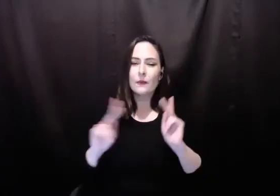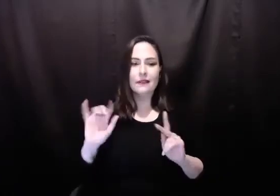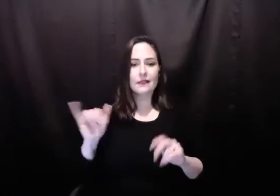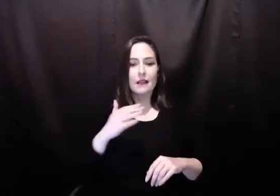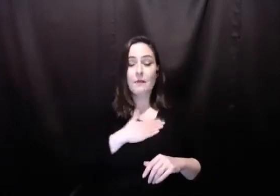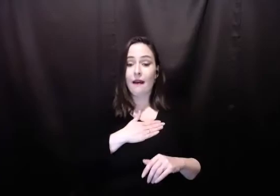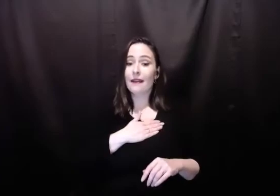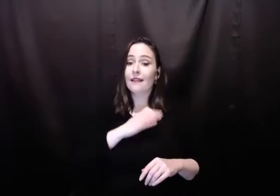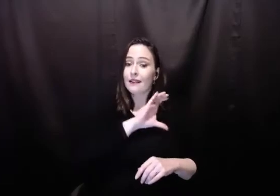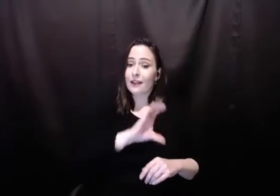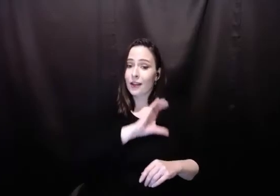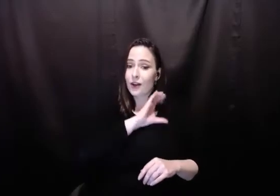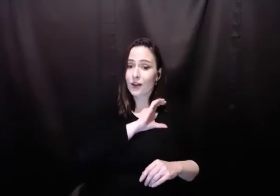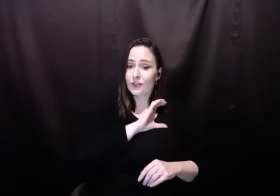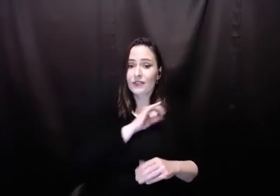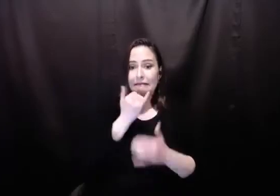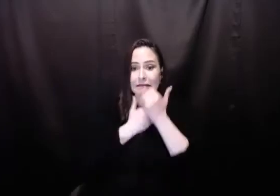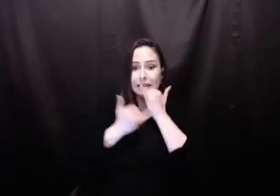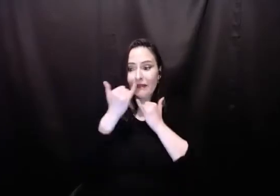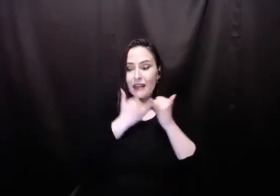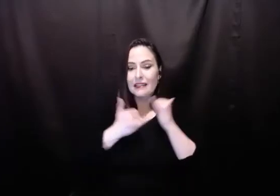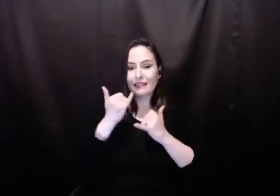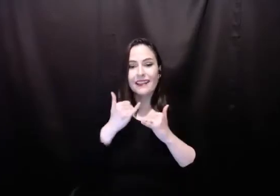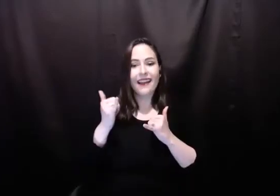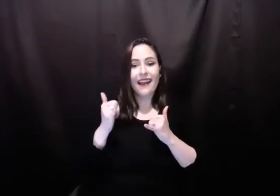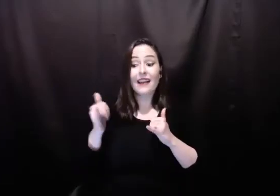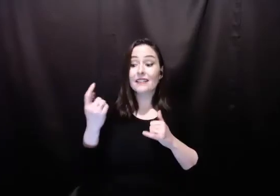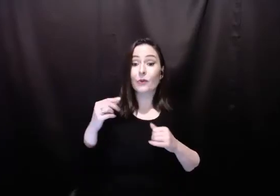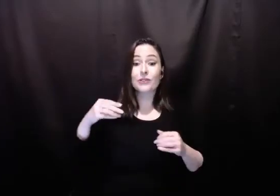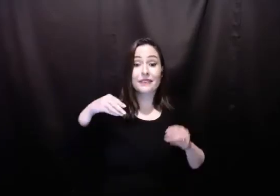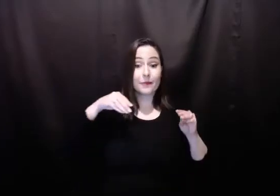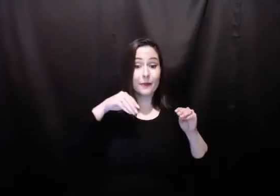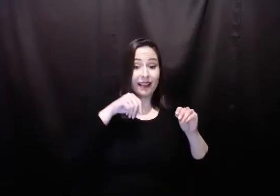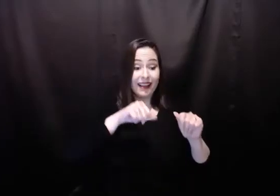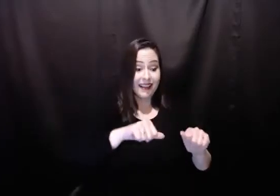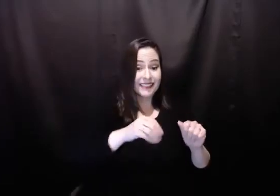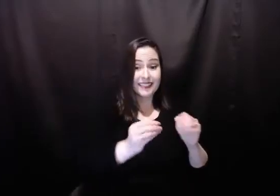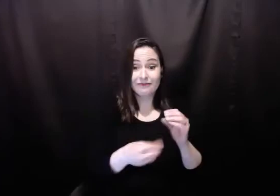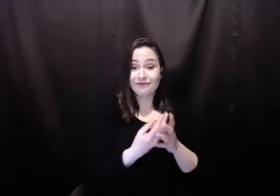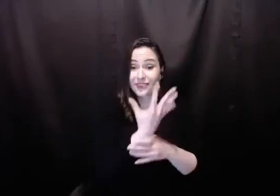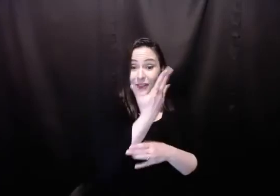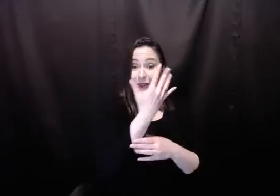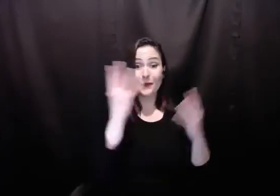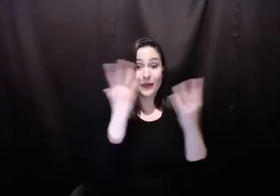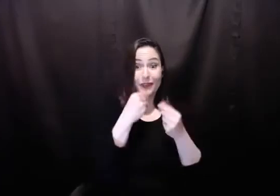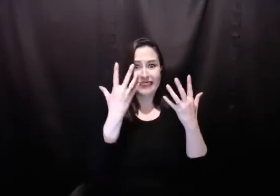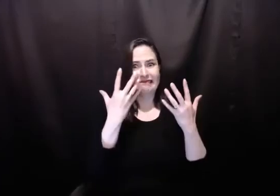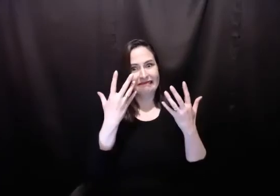hand. In my family, humor is a huge deal. I mean, my brothers and sisters and my